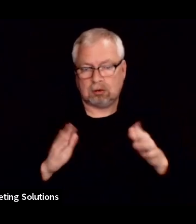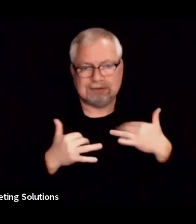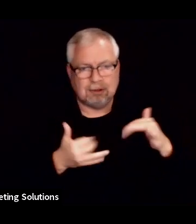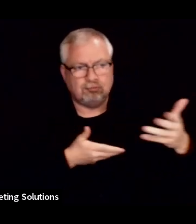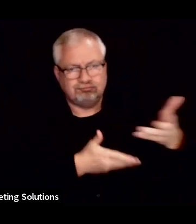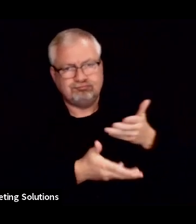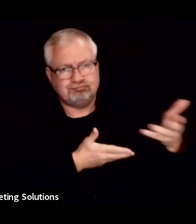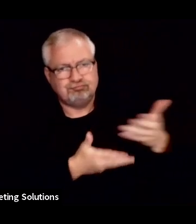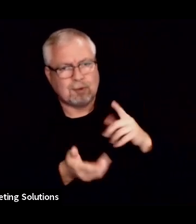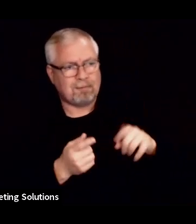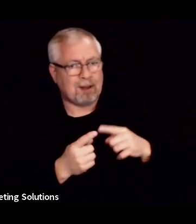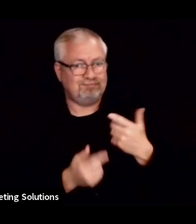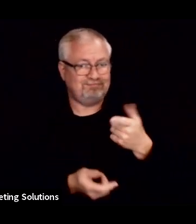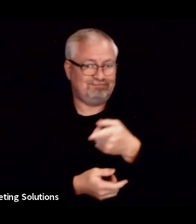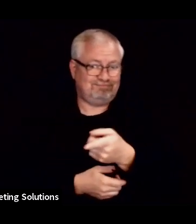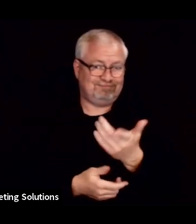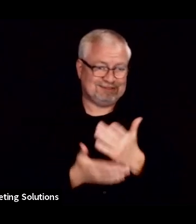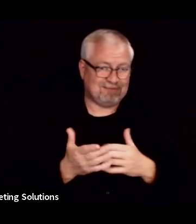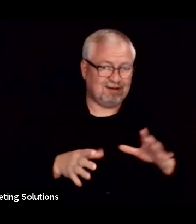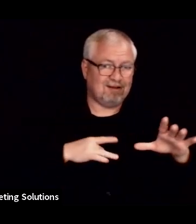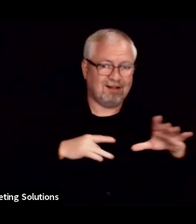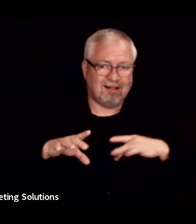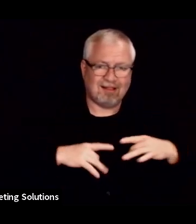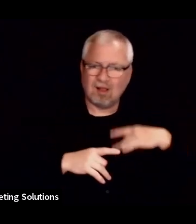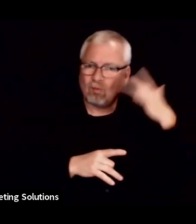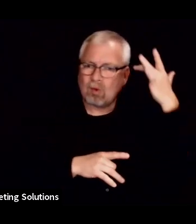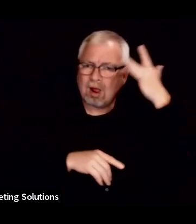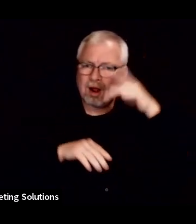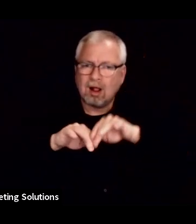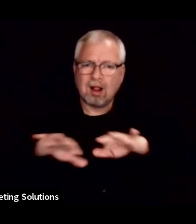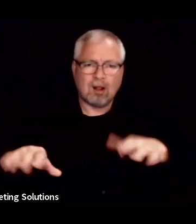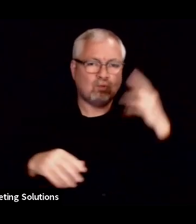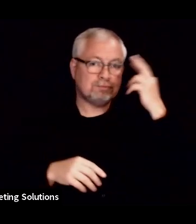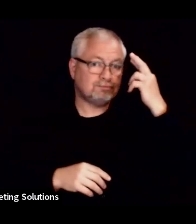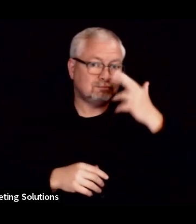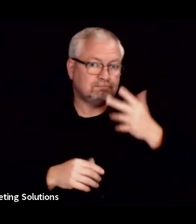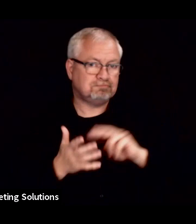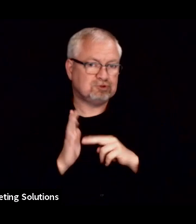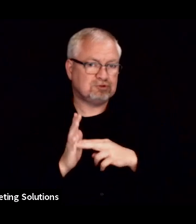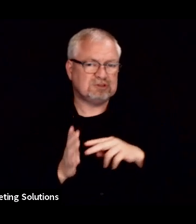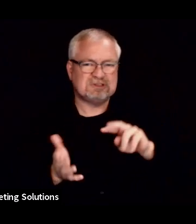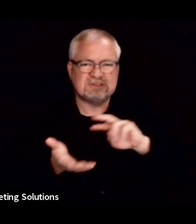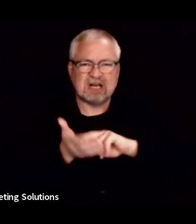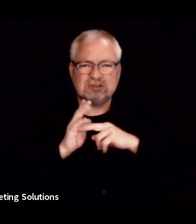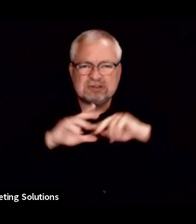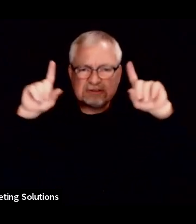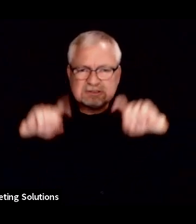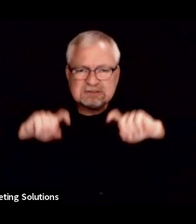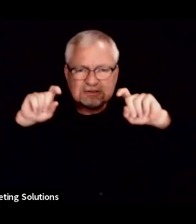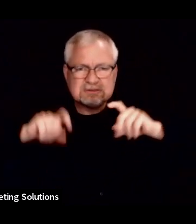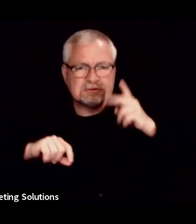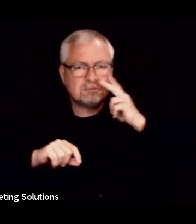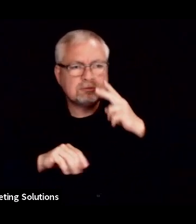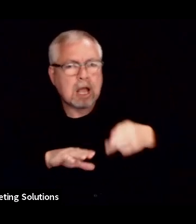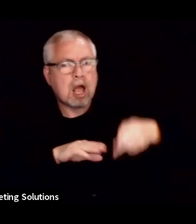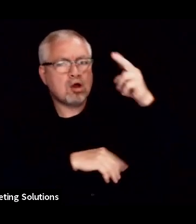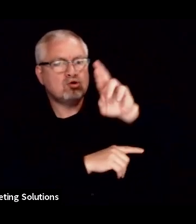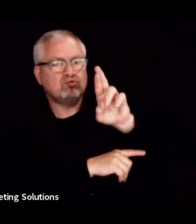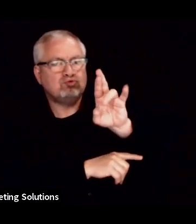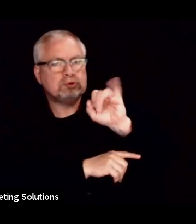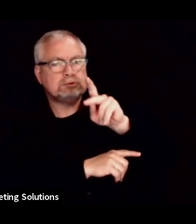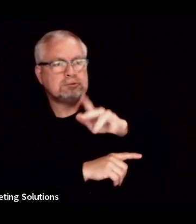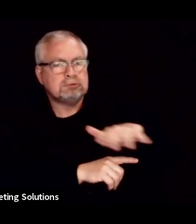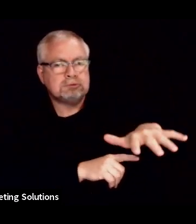about, because we are intentionally testing in known higher risk situations, long-term